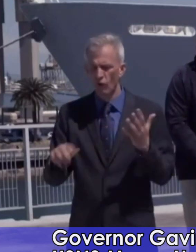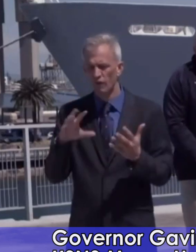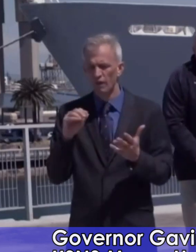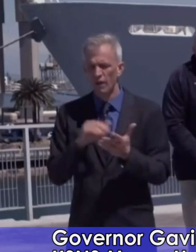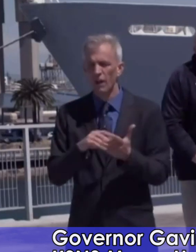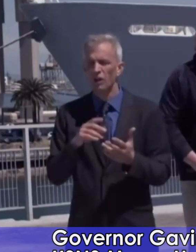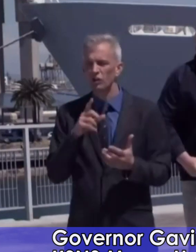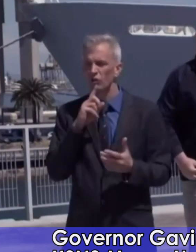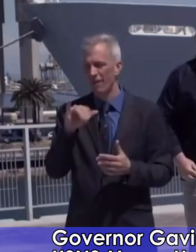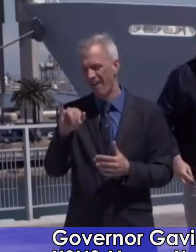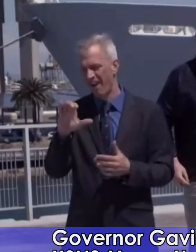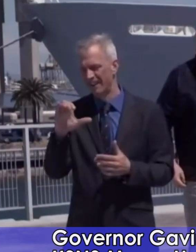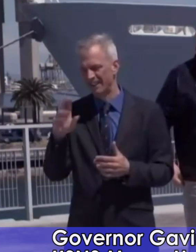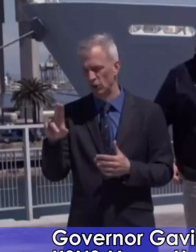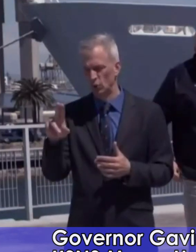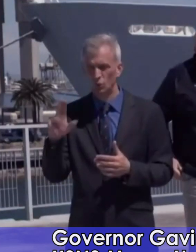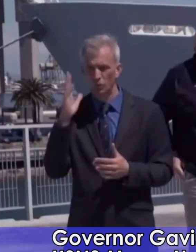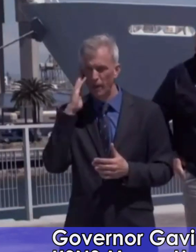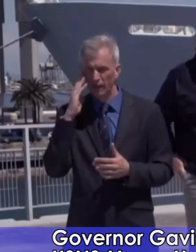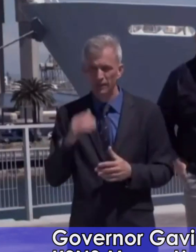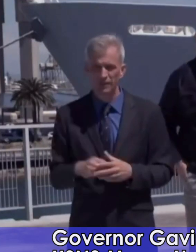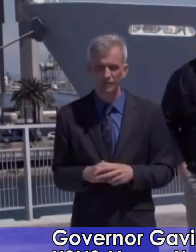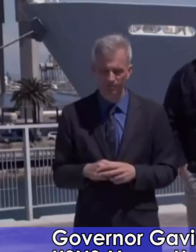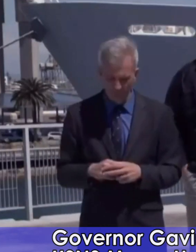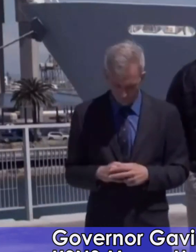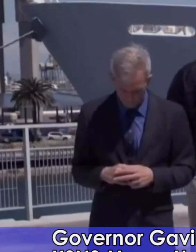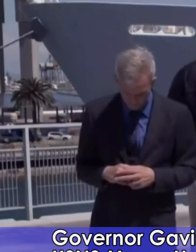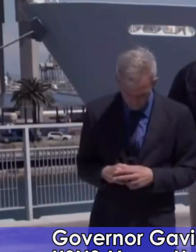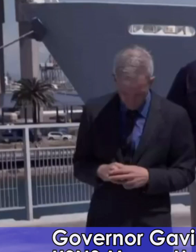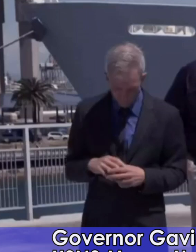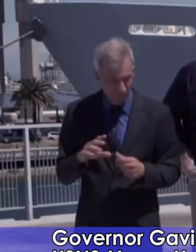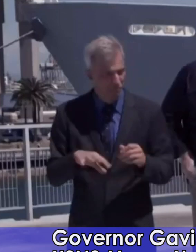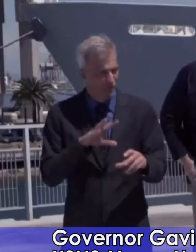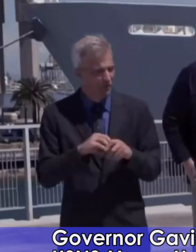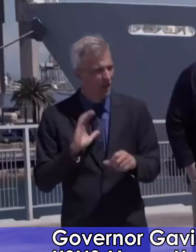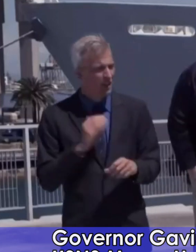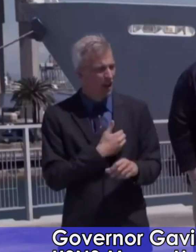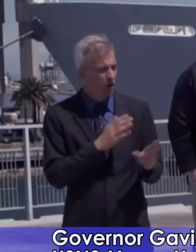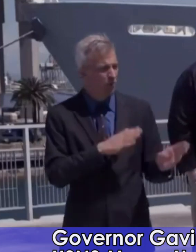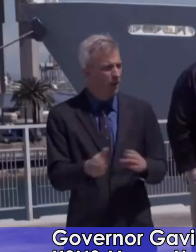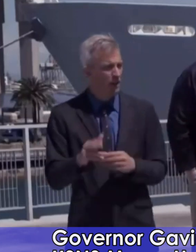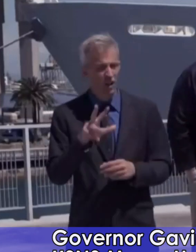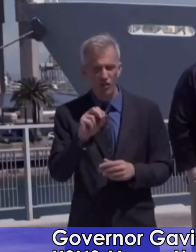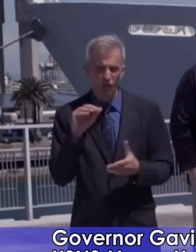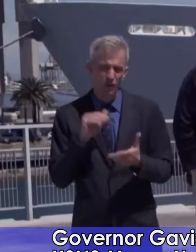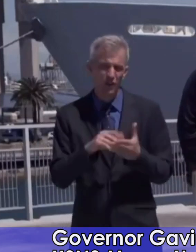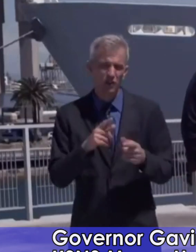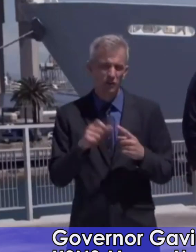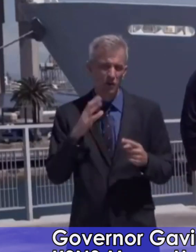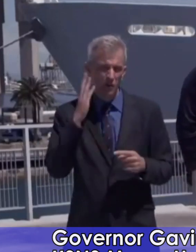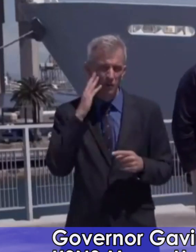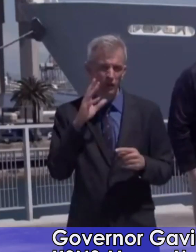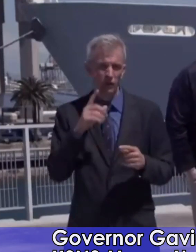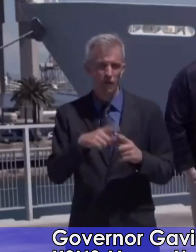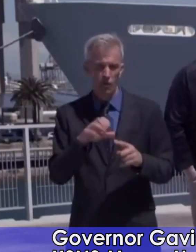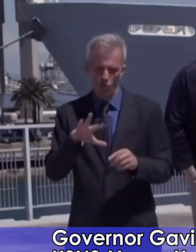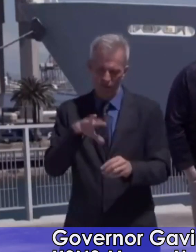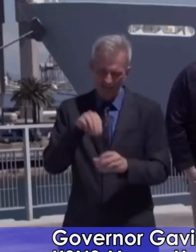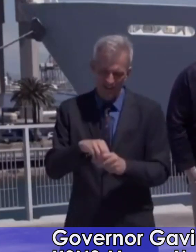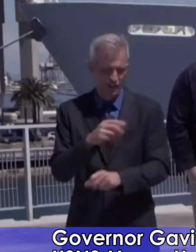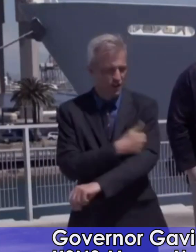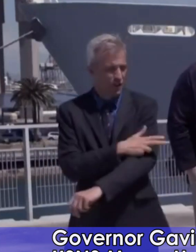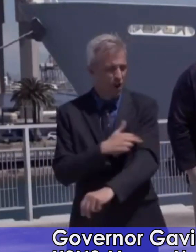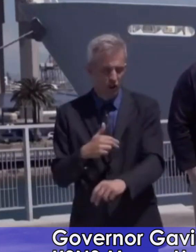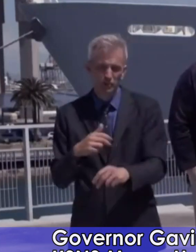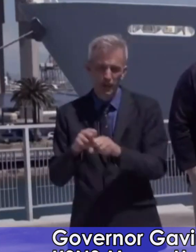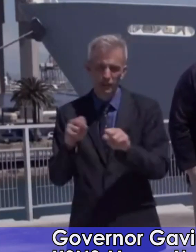the 50,000 bed surge that's part of our planning, 30,000 of those beds will come from within the hospital system and their